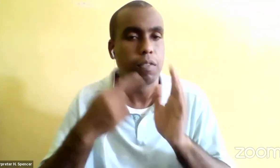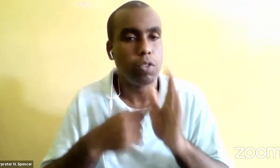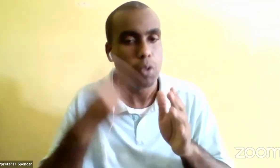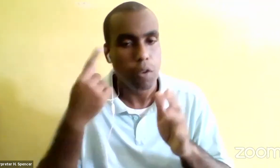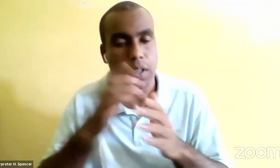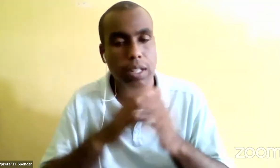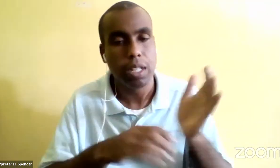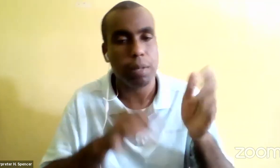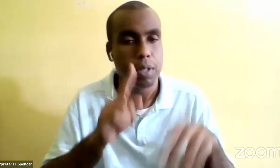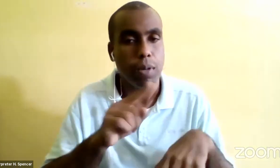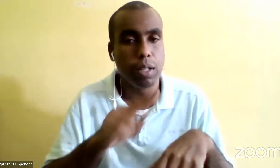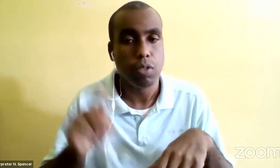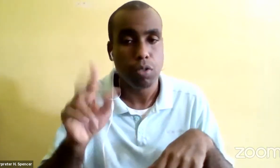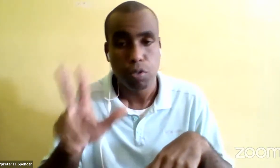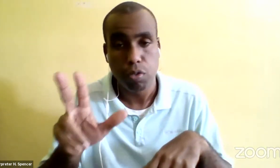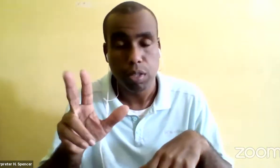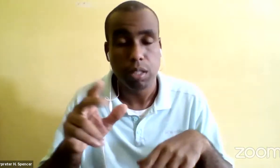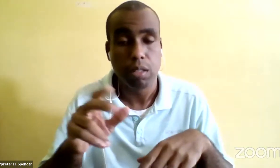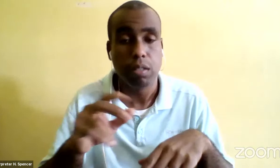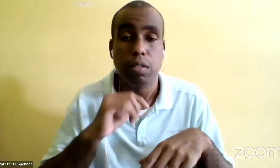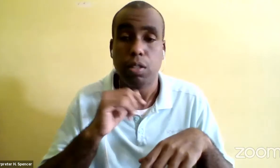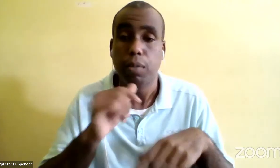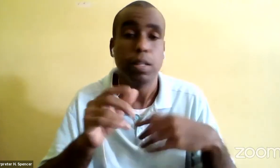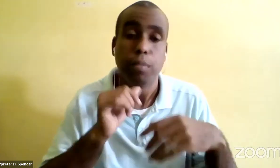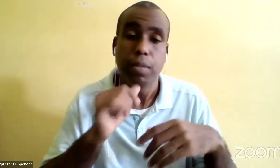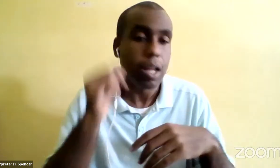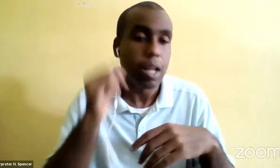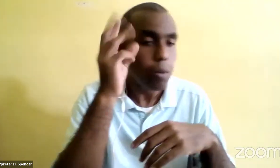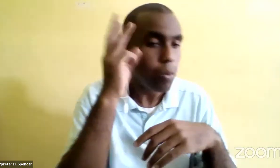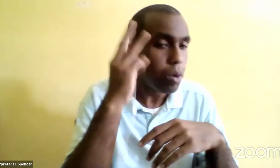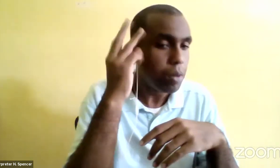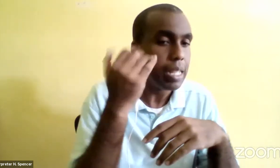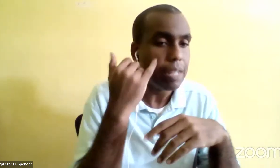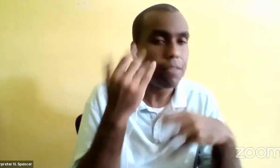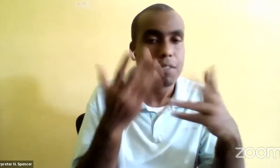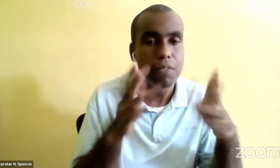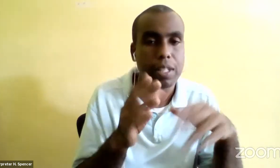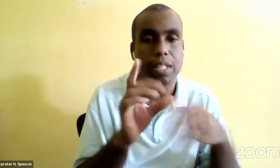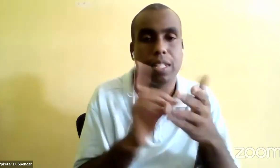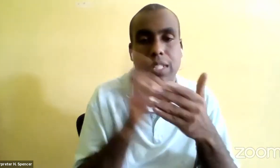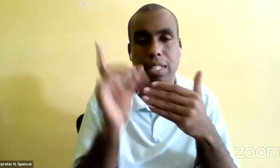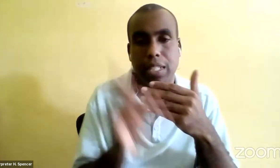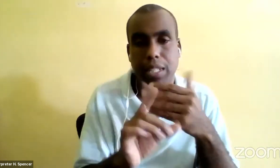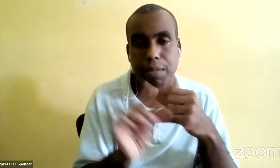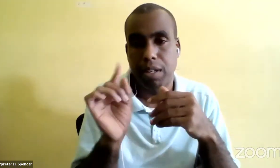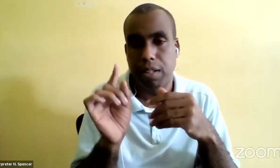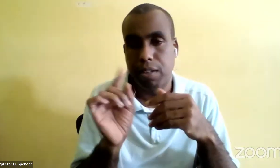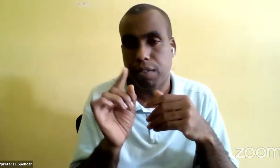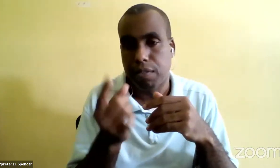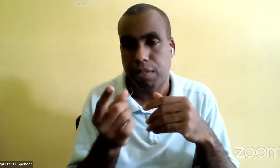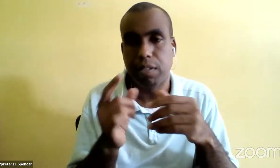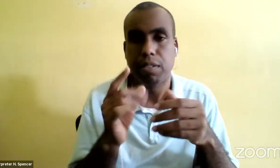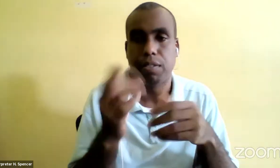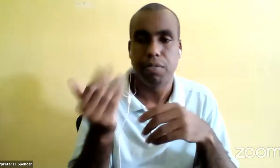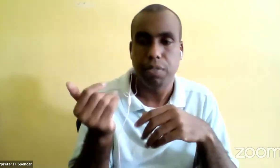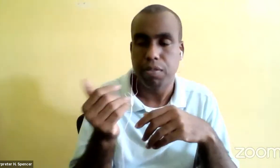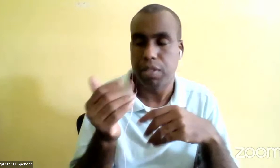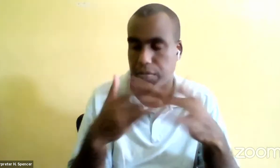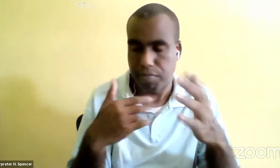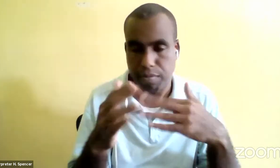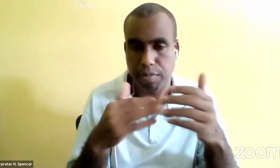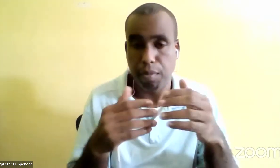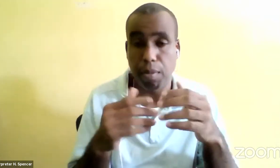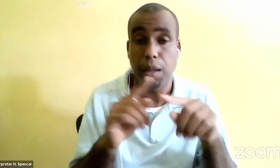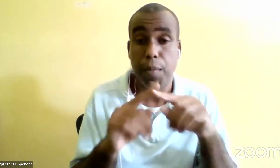1st or December 15th or December 31st. But I don't want you to go into the beginning of the new semester without having